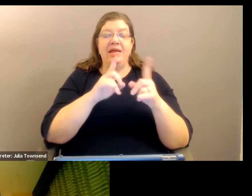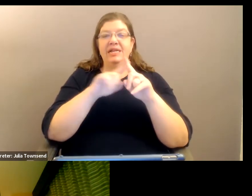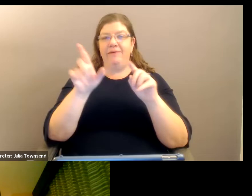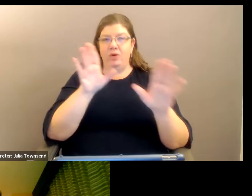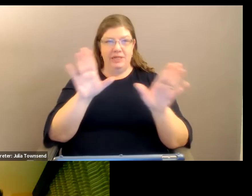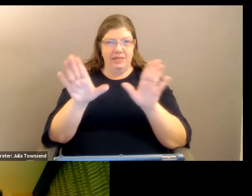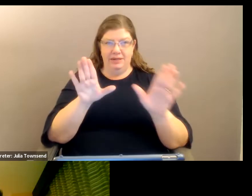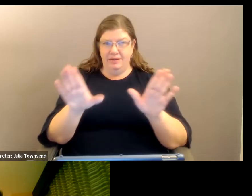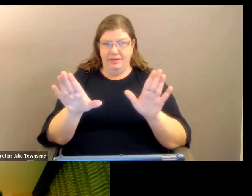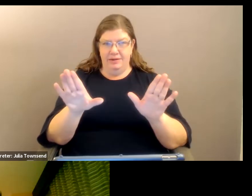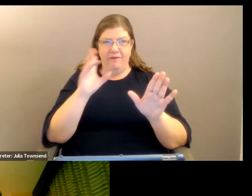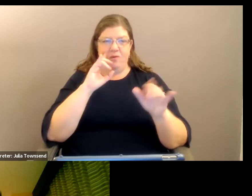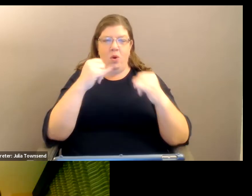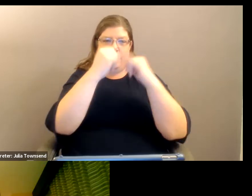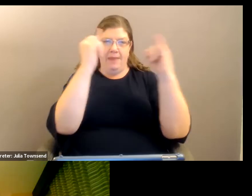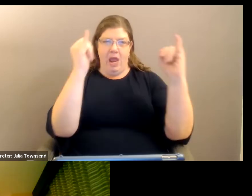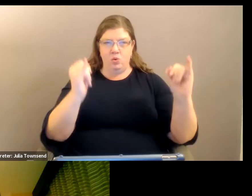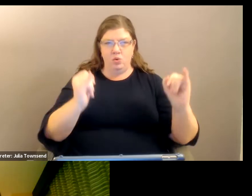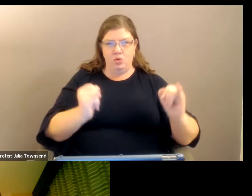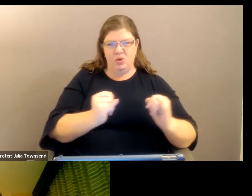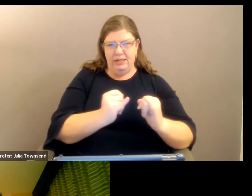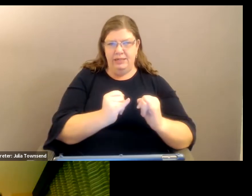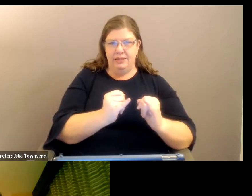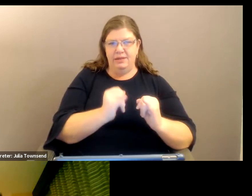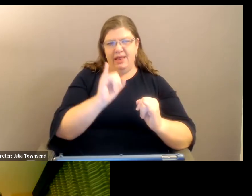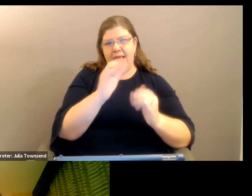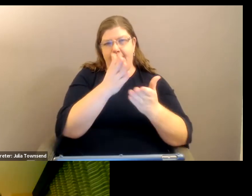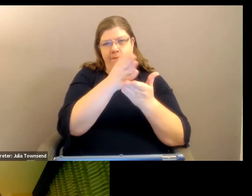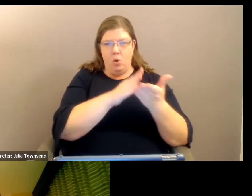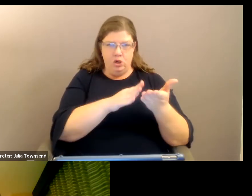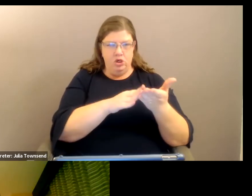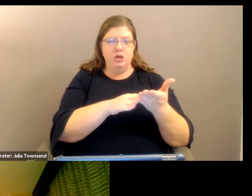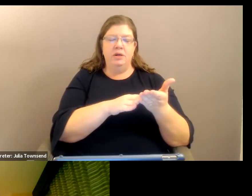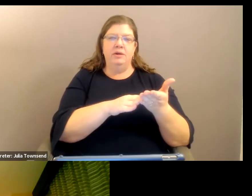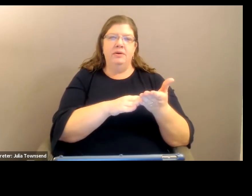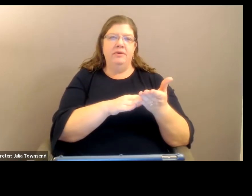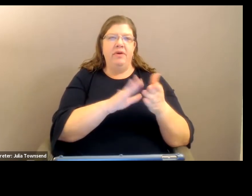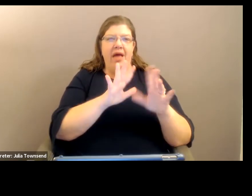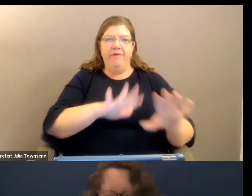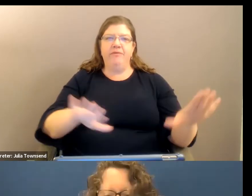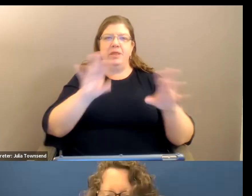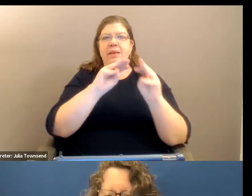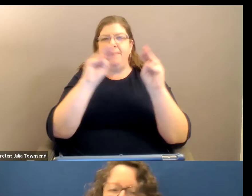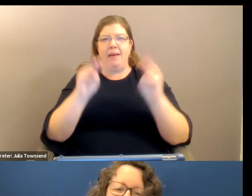differences in the boundary areas in that portion of the different maps.